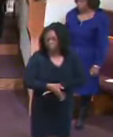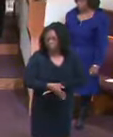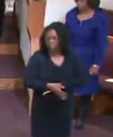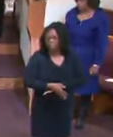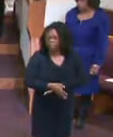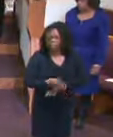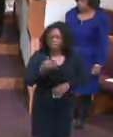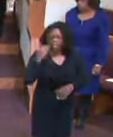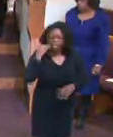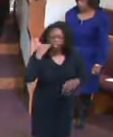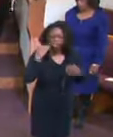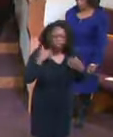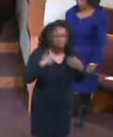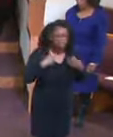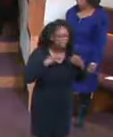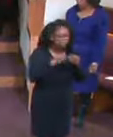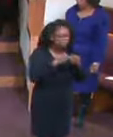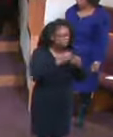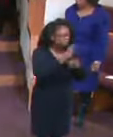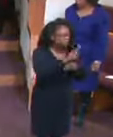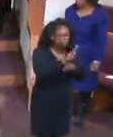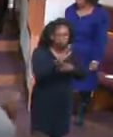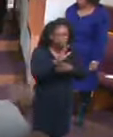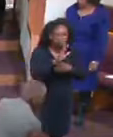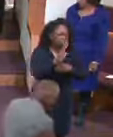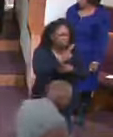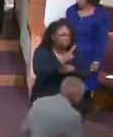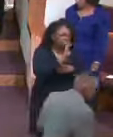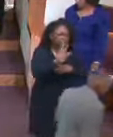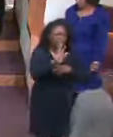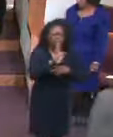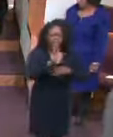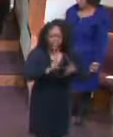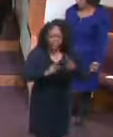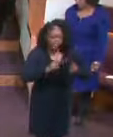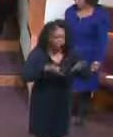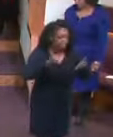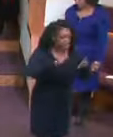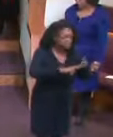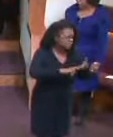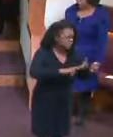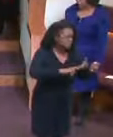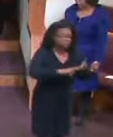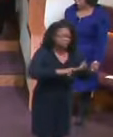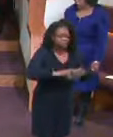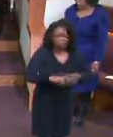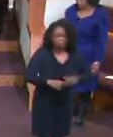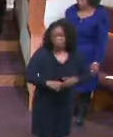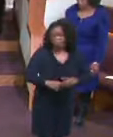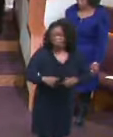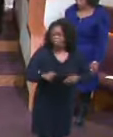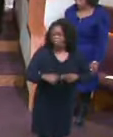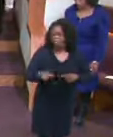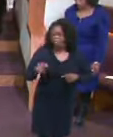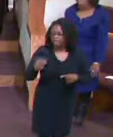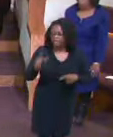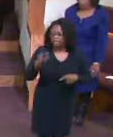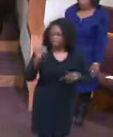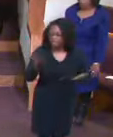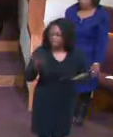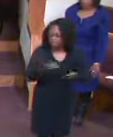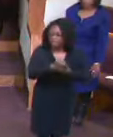I know we had over 25 people signed up. I'm not certain how the weather may have affected them, but if you're here, part of